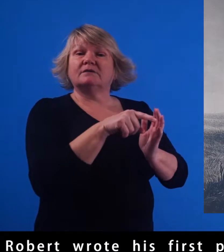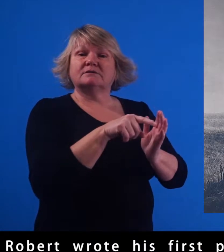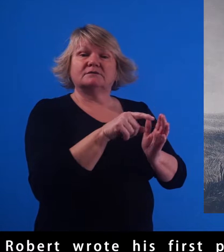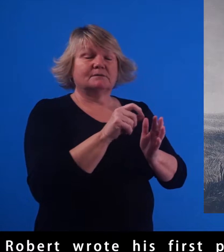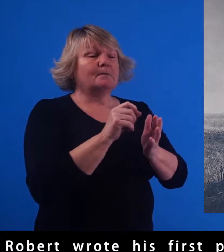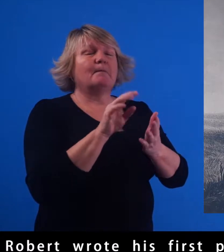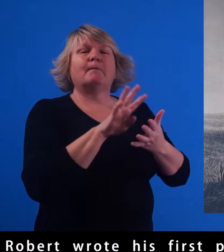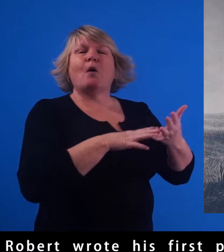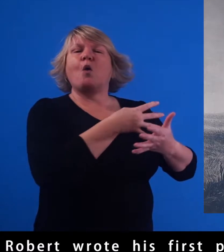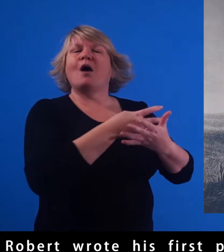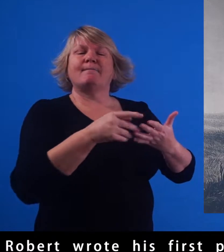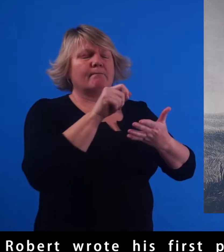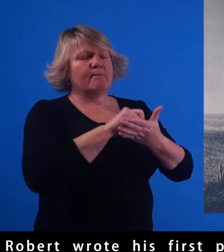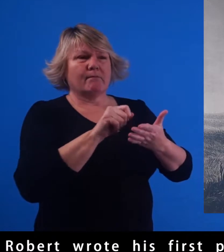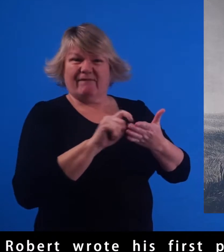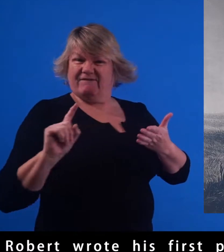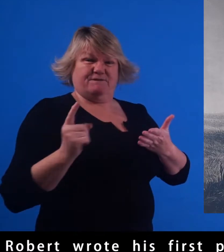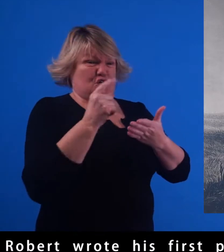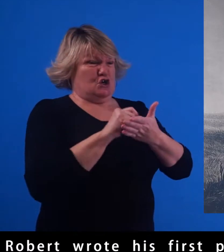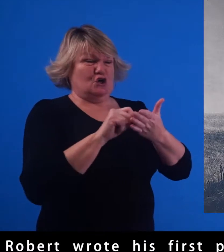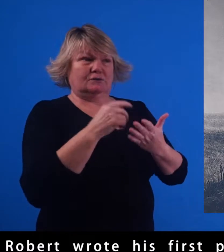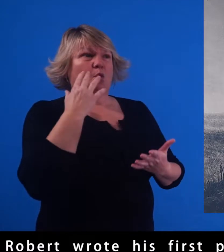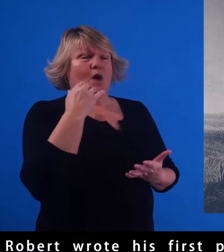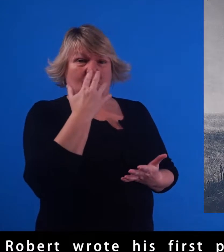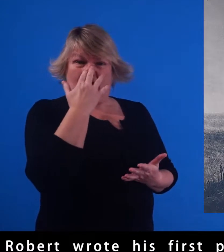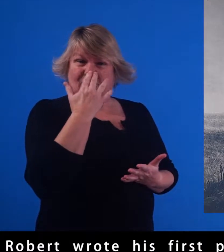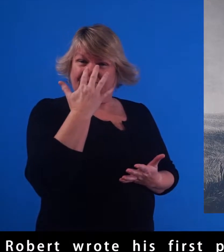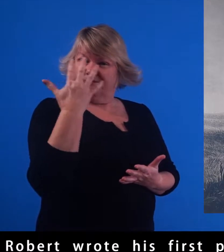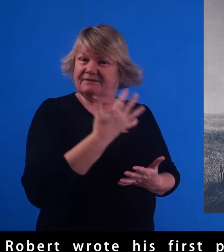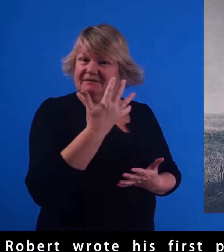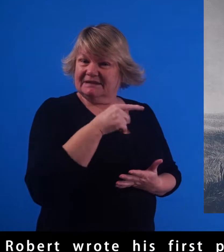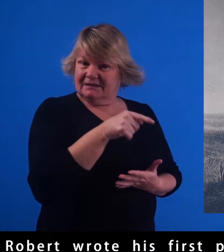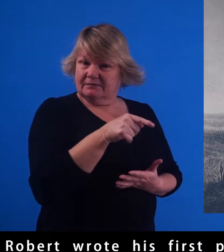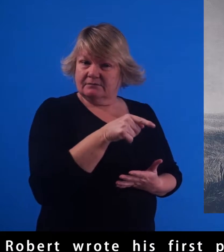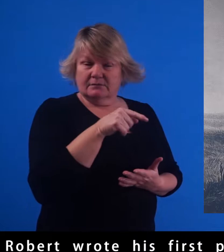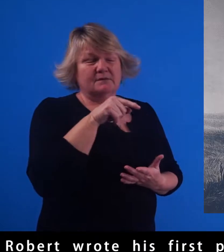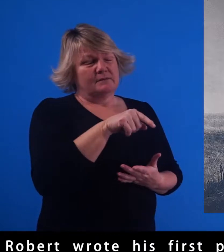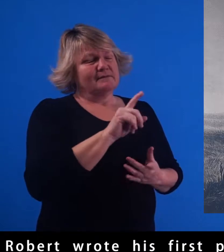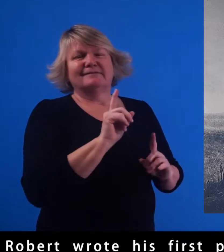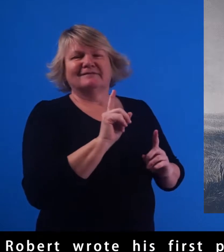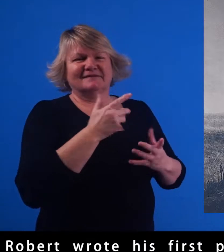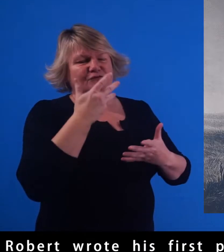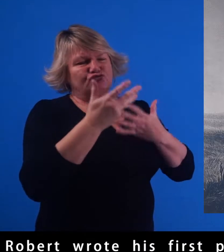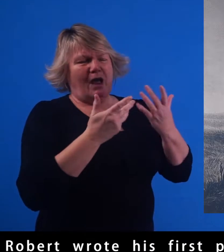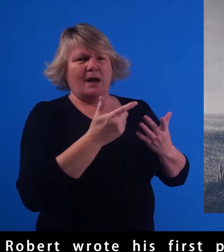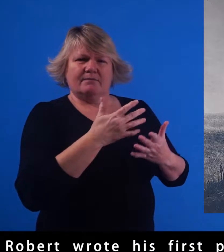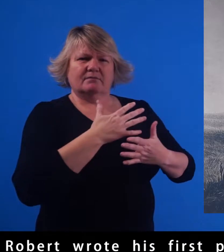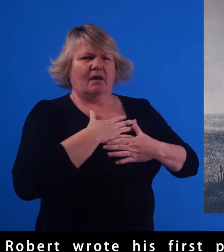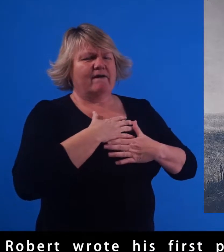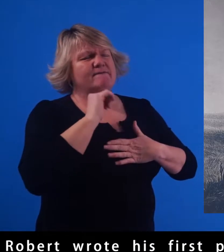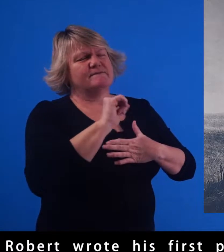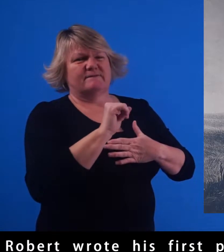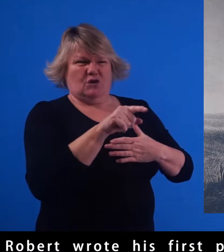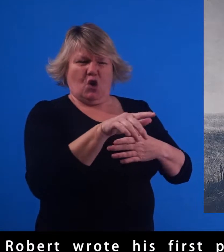Robert wrote his first poem at the age of 15, in which he described his unrequited love for a local